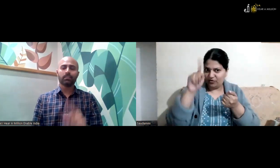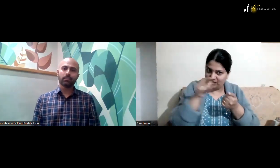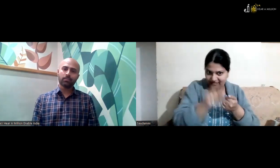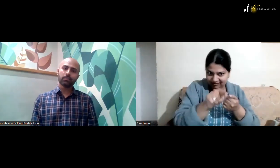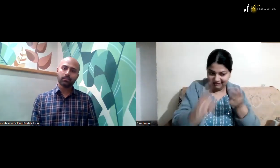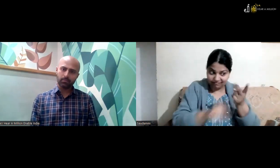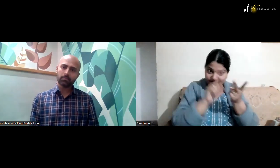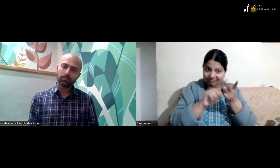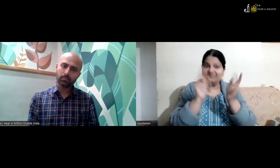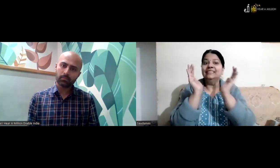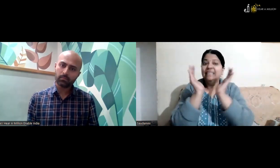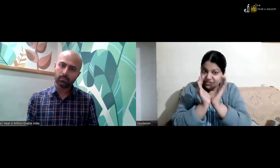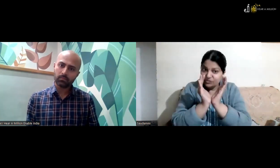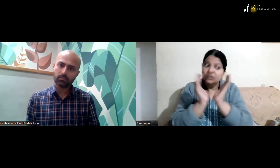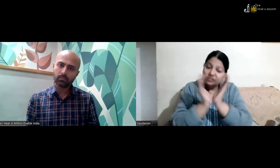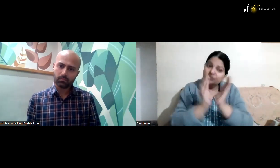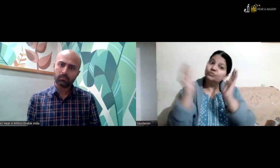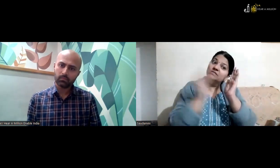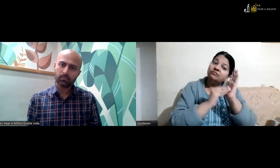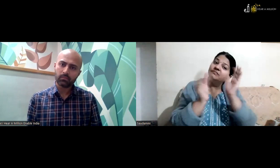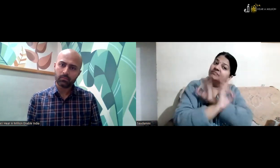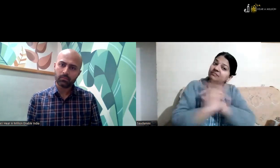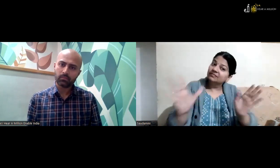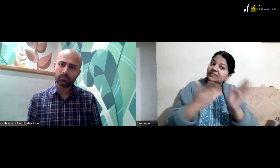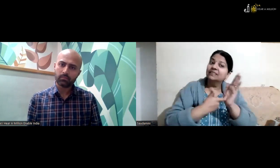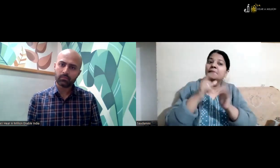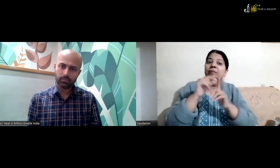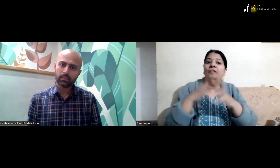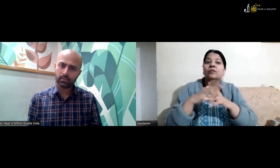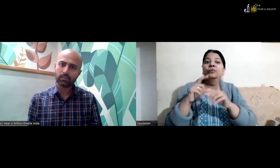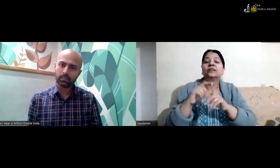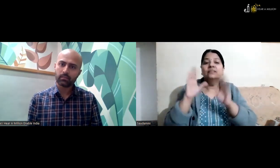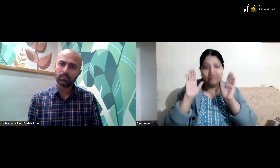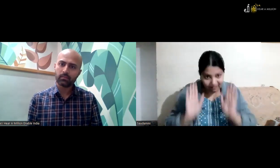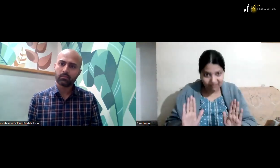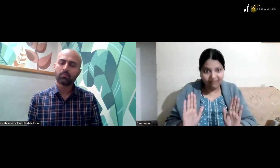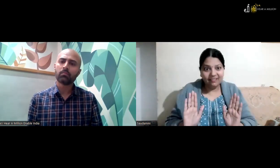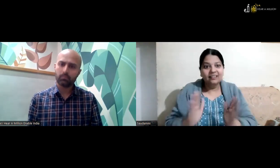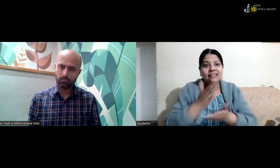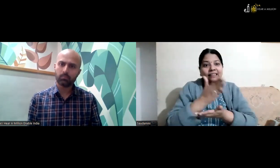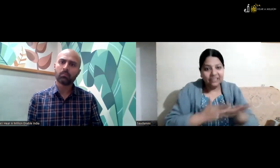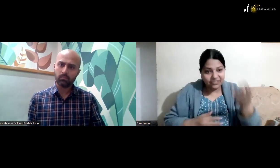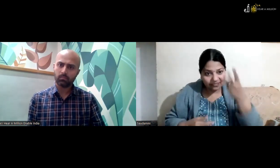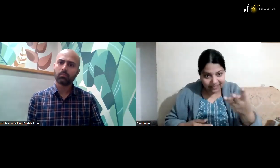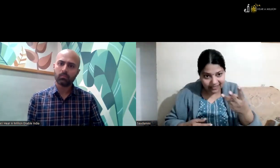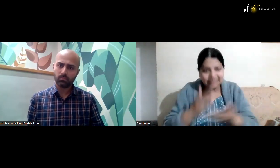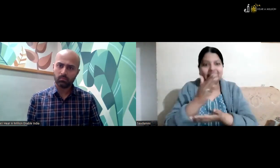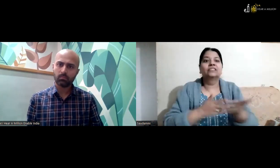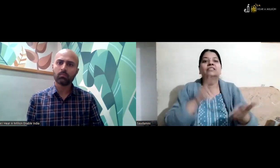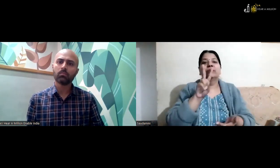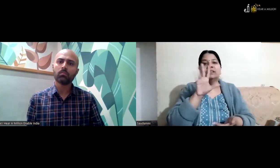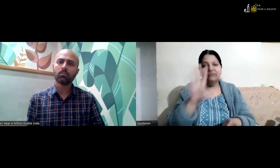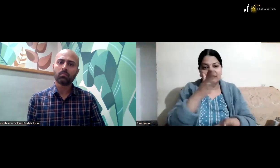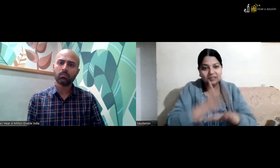can support us. All right. So this was about the driving license. Now, if I talk about the insurance, so RPWD Act also